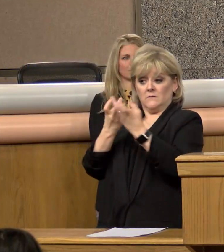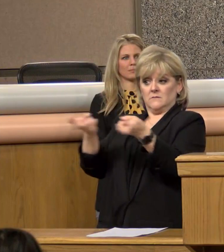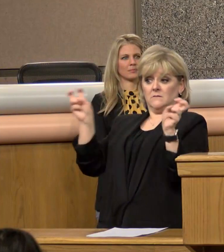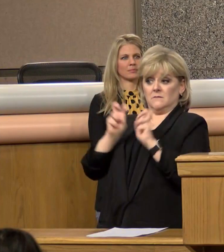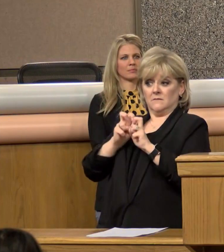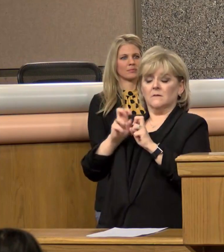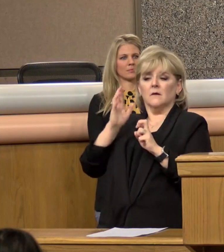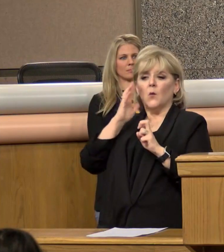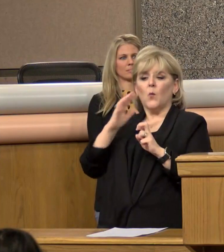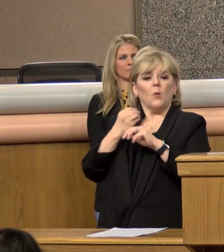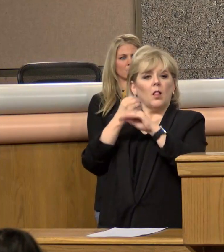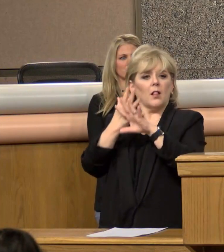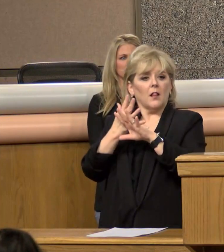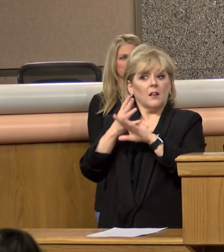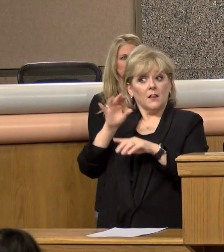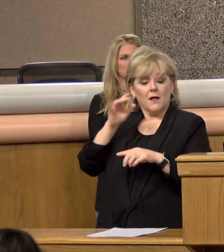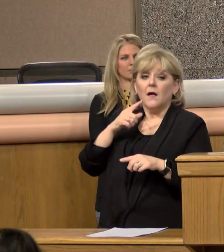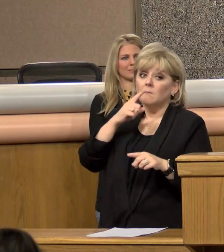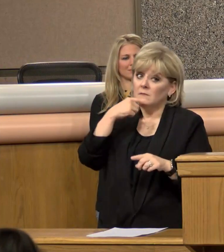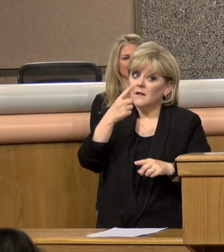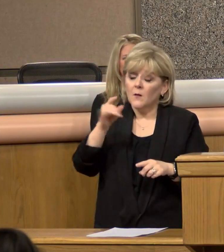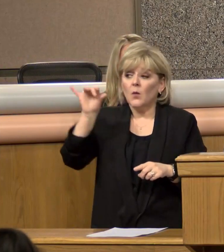That that queso will still be very good.